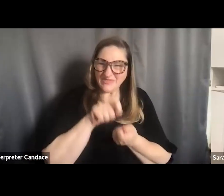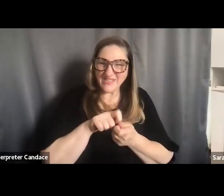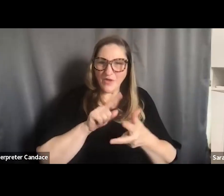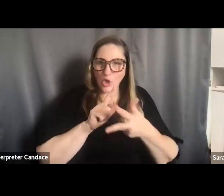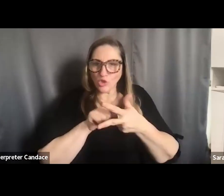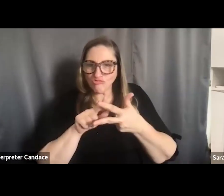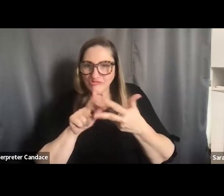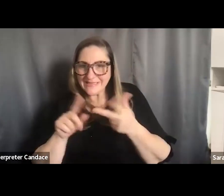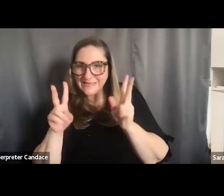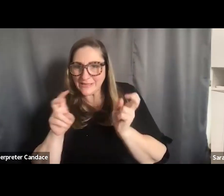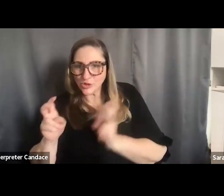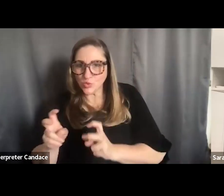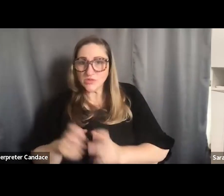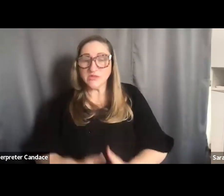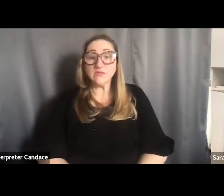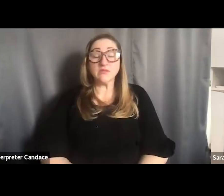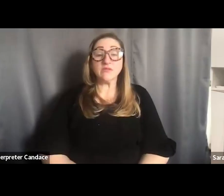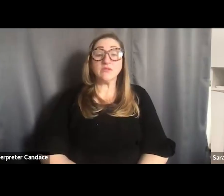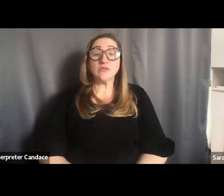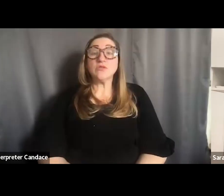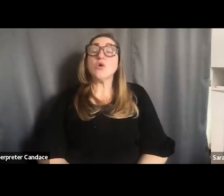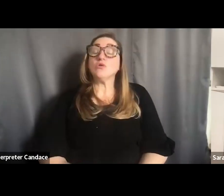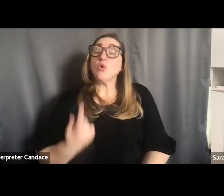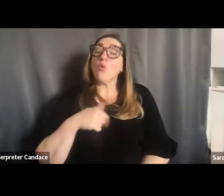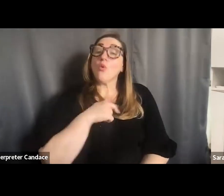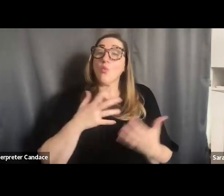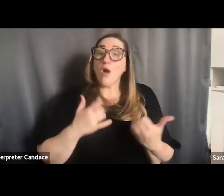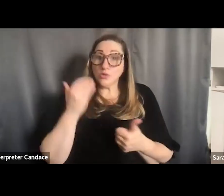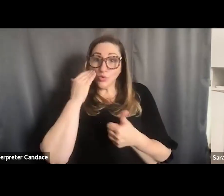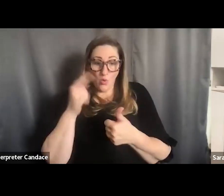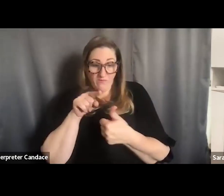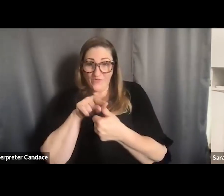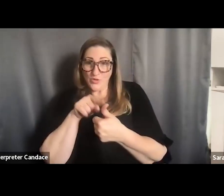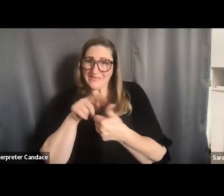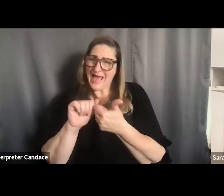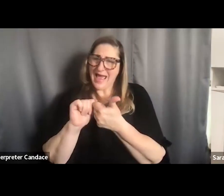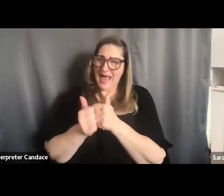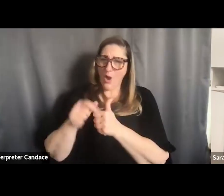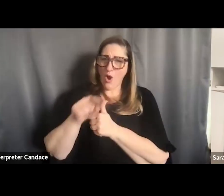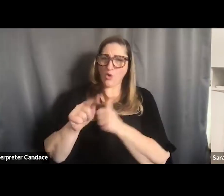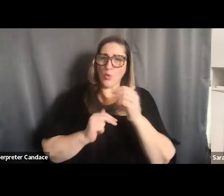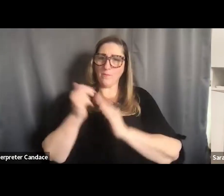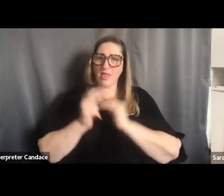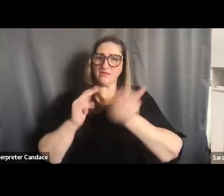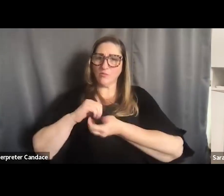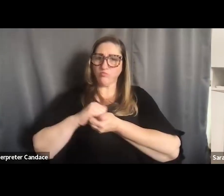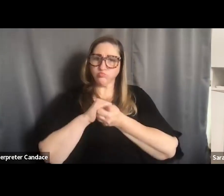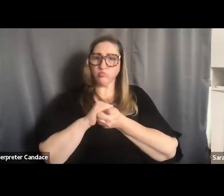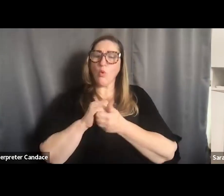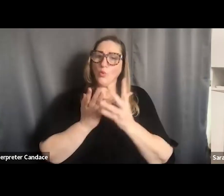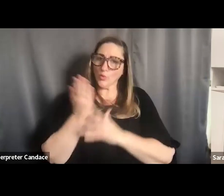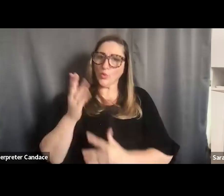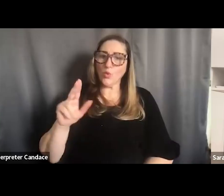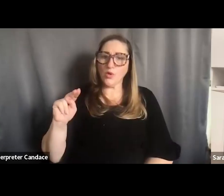one question: how are you building our New York City dance? And through that engagement, we mobilized